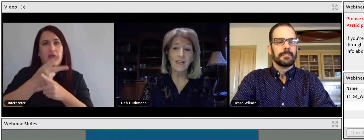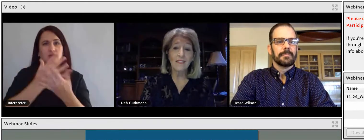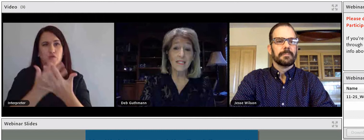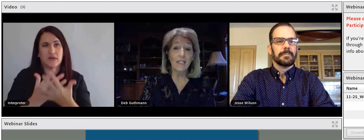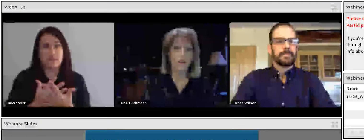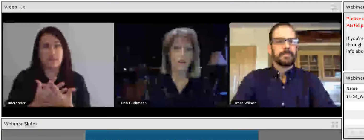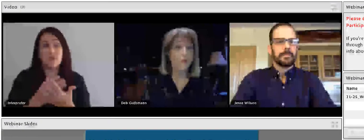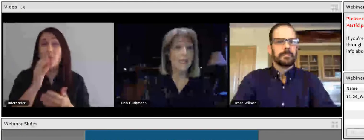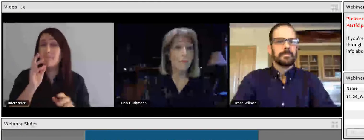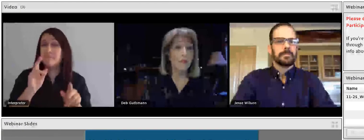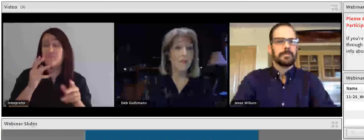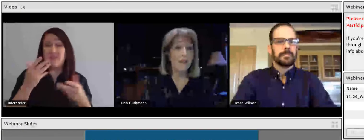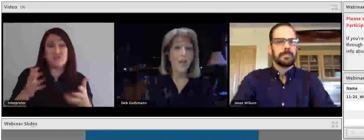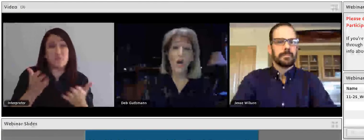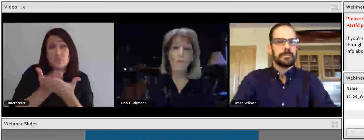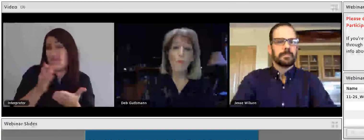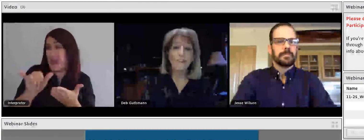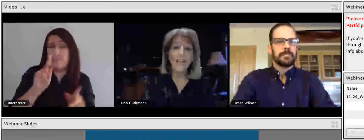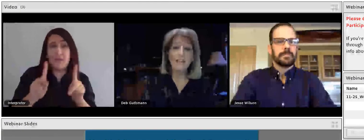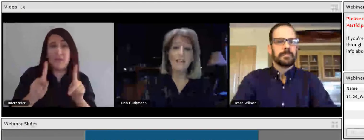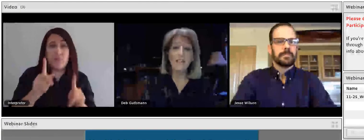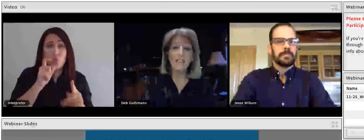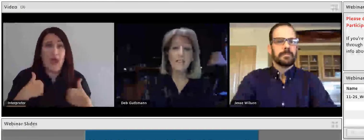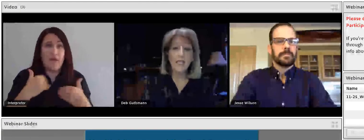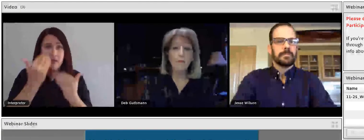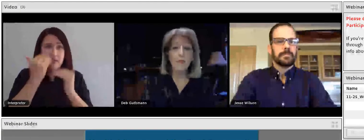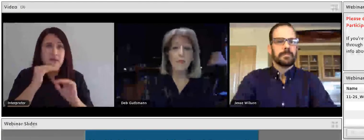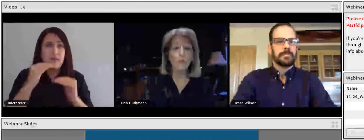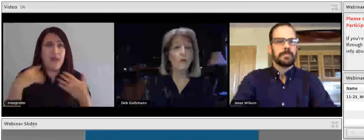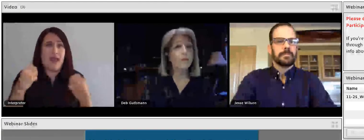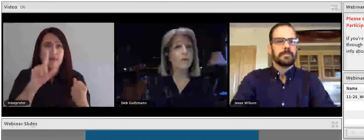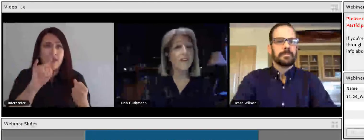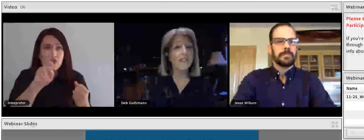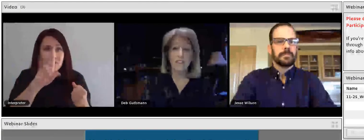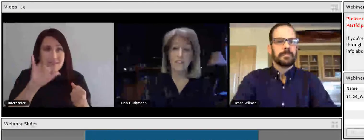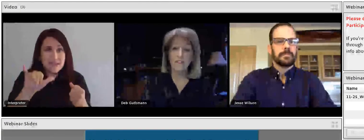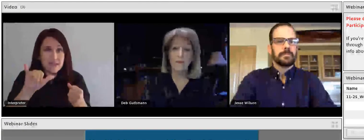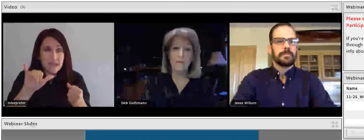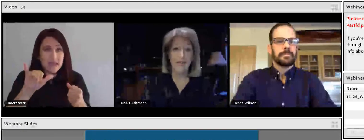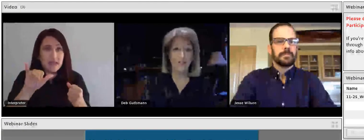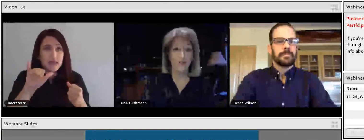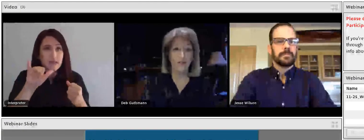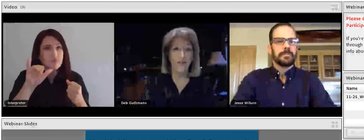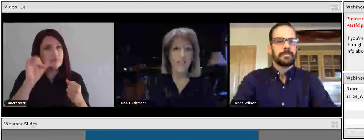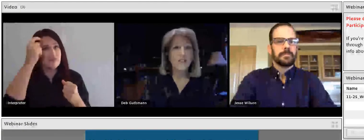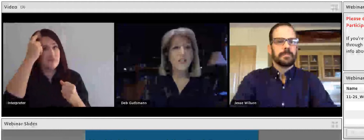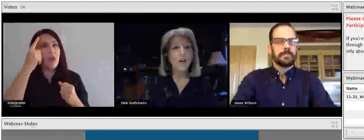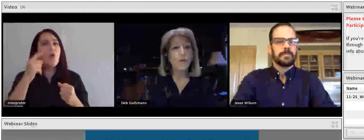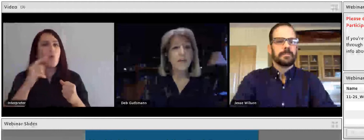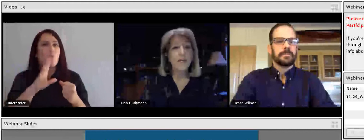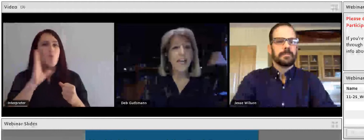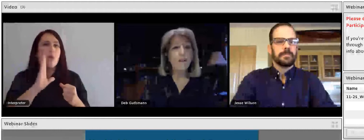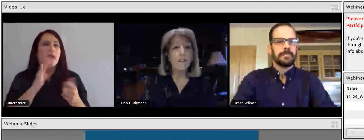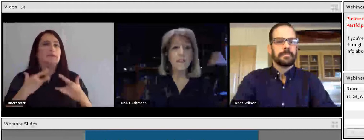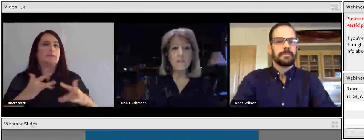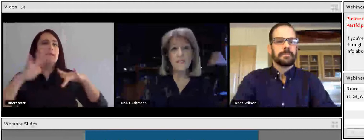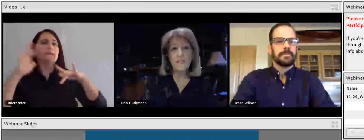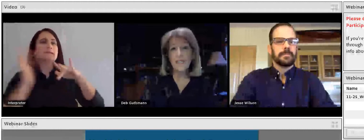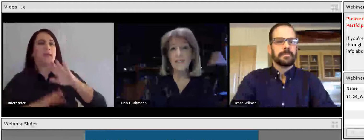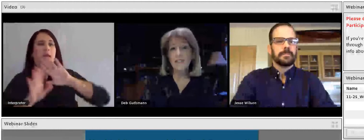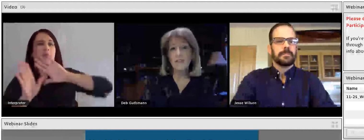literacy skilled people are more likely to skip important preventative measures. So